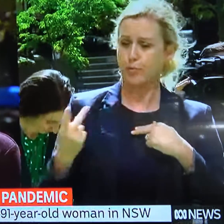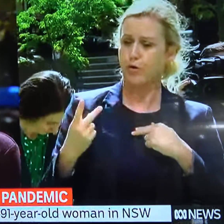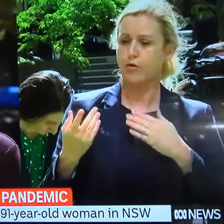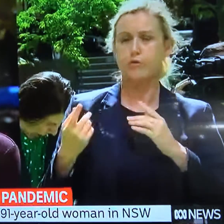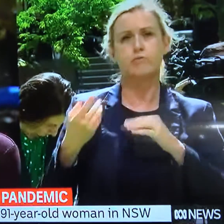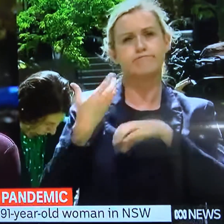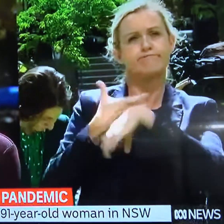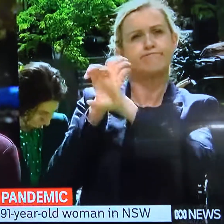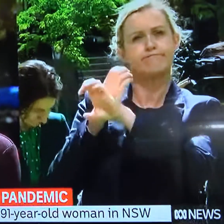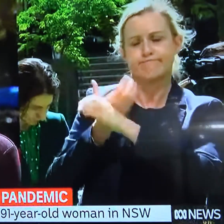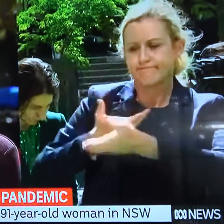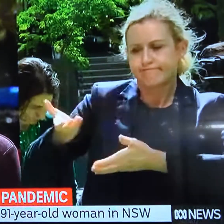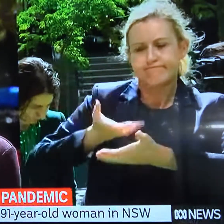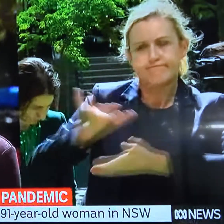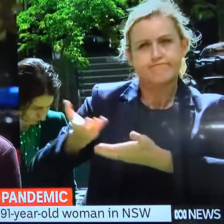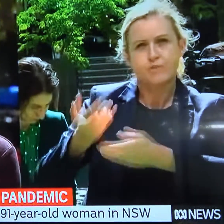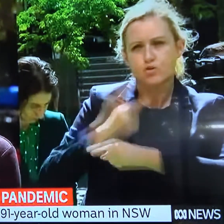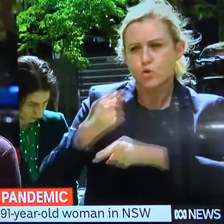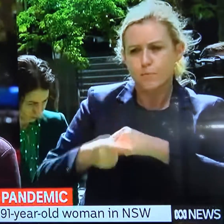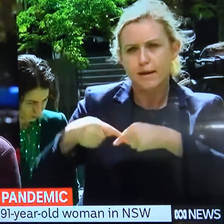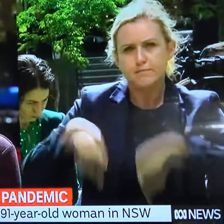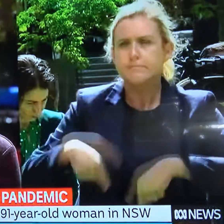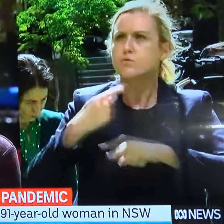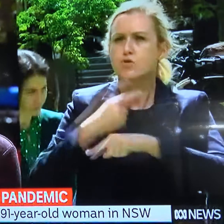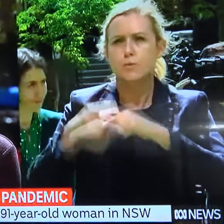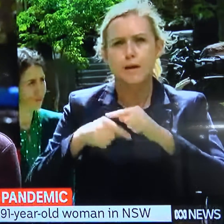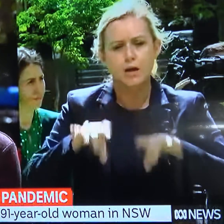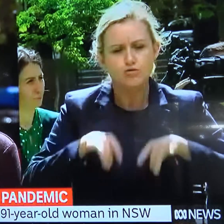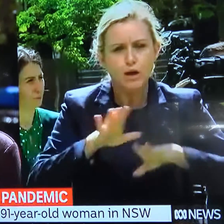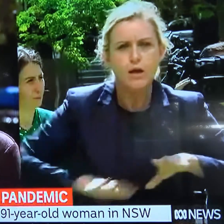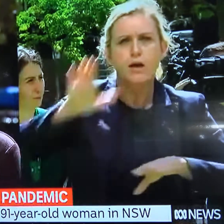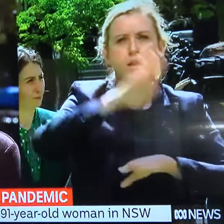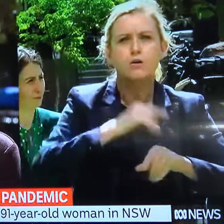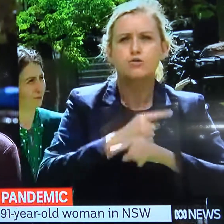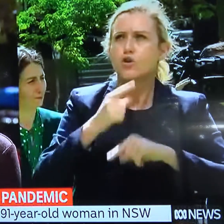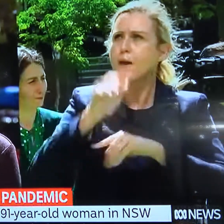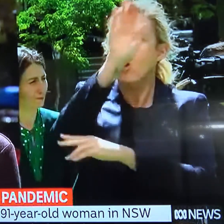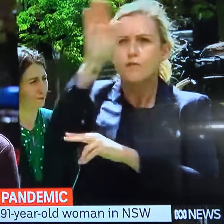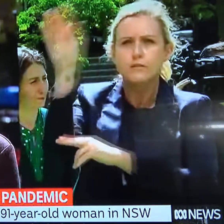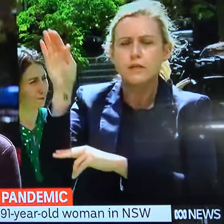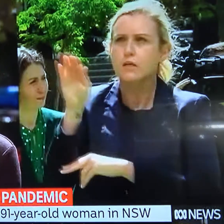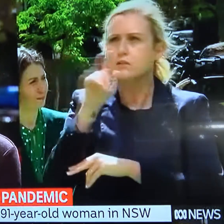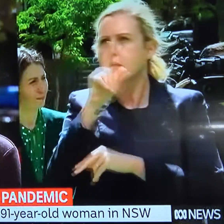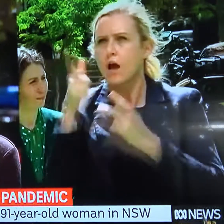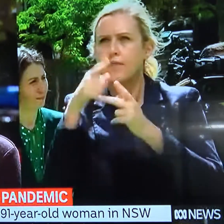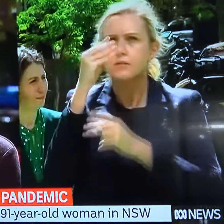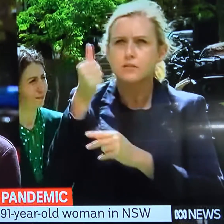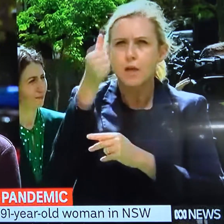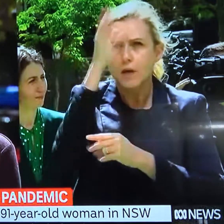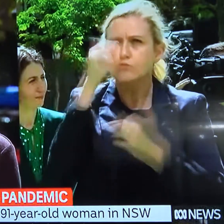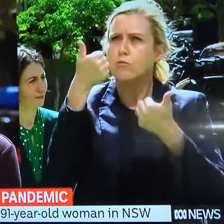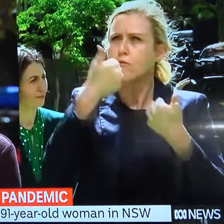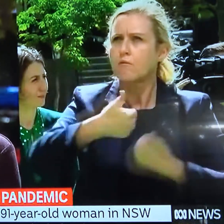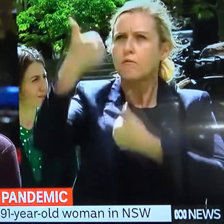the situation, as well as emerging information overseas, as well as learning from countries, both what they've done well and what they've